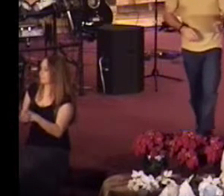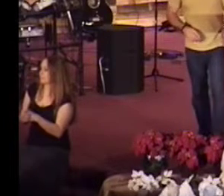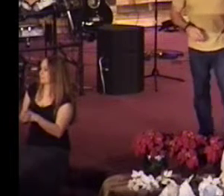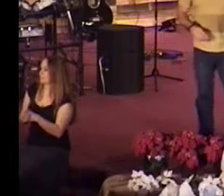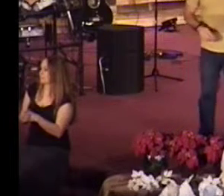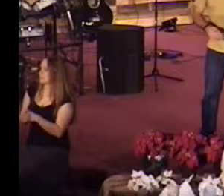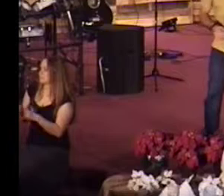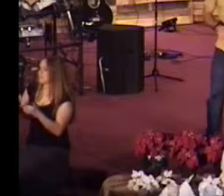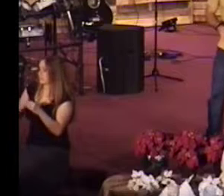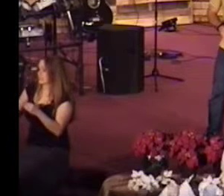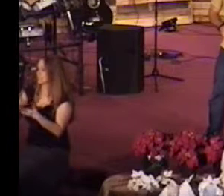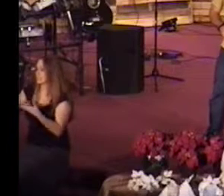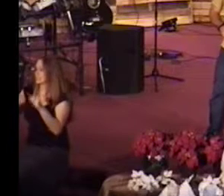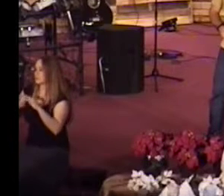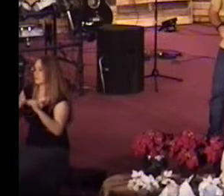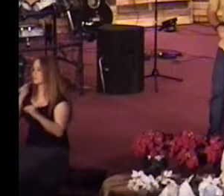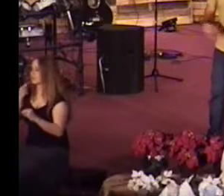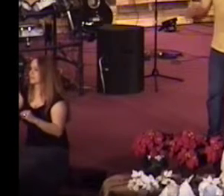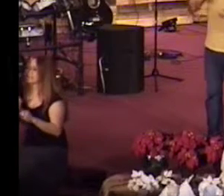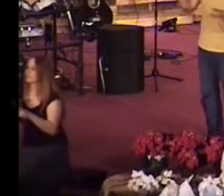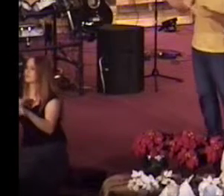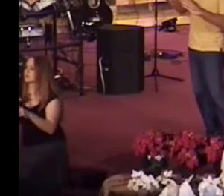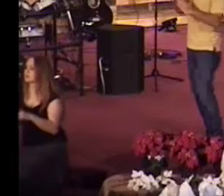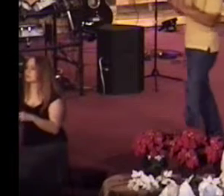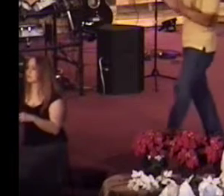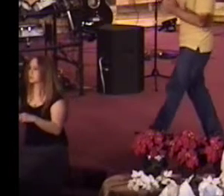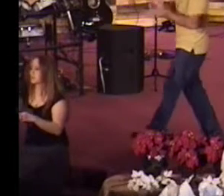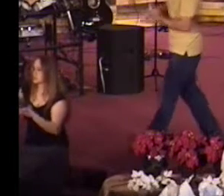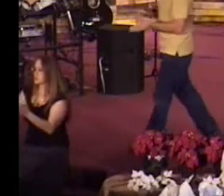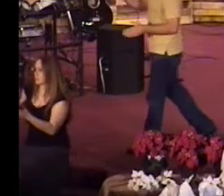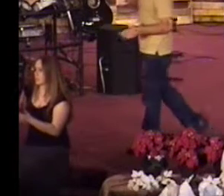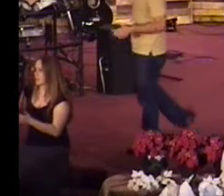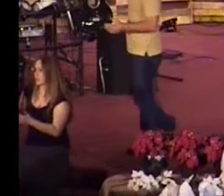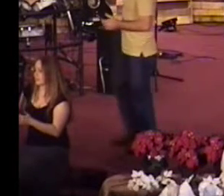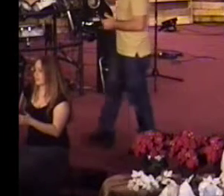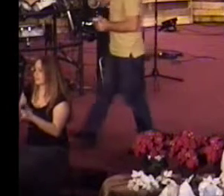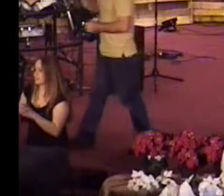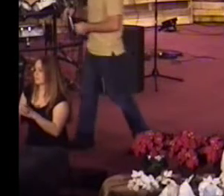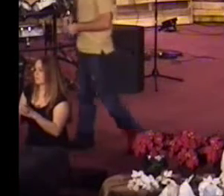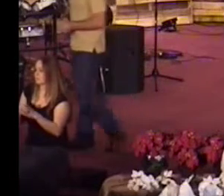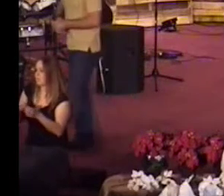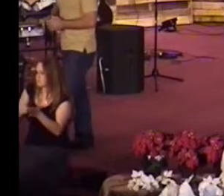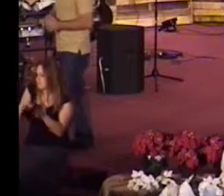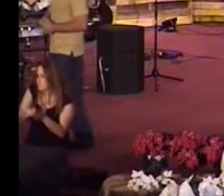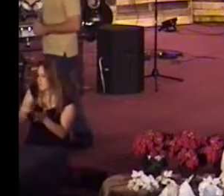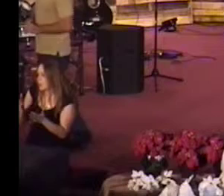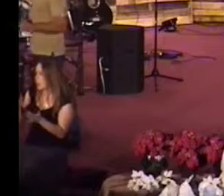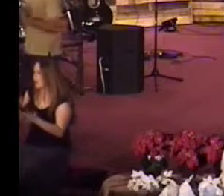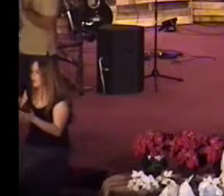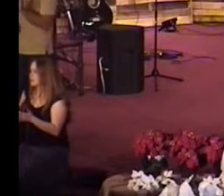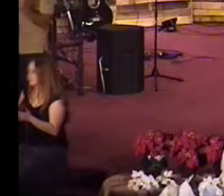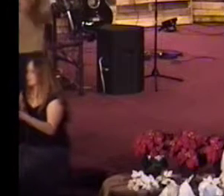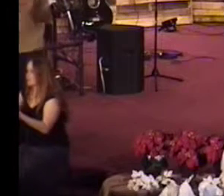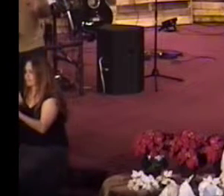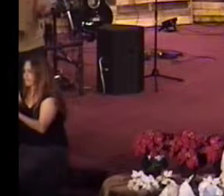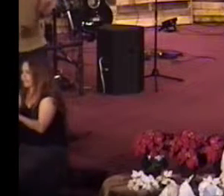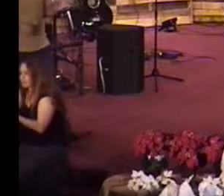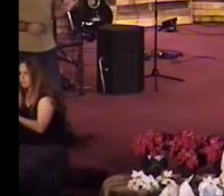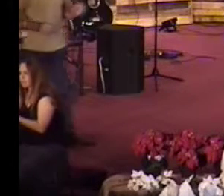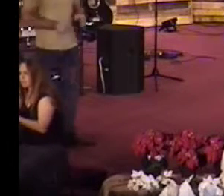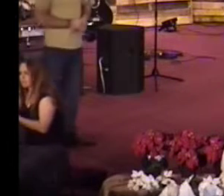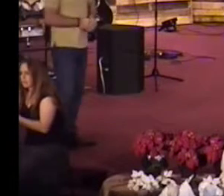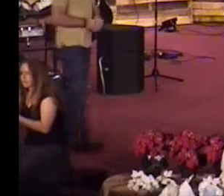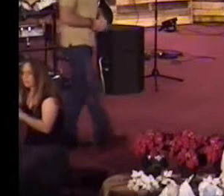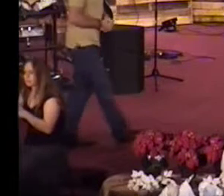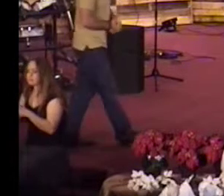The next story I want to tell you is from John chapter 11. Again, if you want to turn there and keep it open, or if you just want to make that a mental note for later, this is another pretty